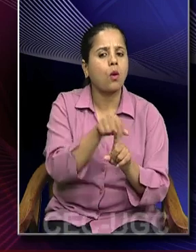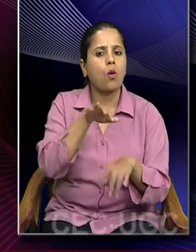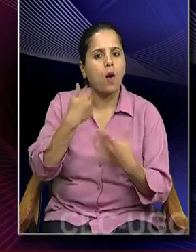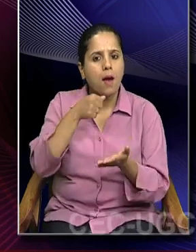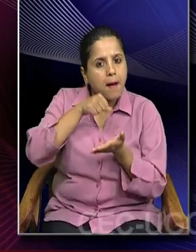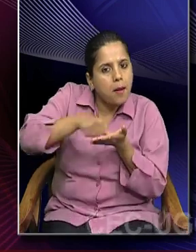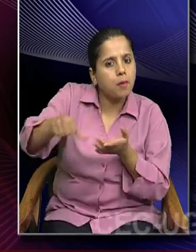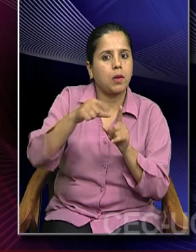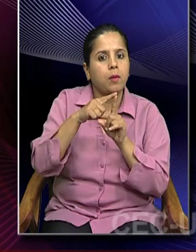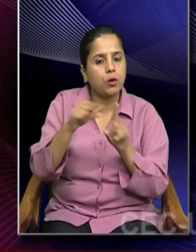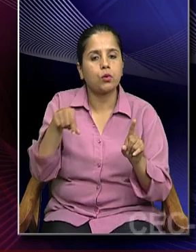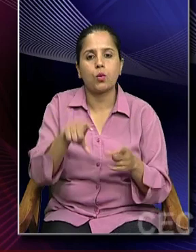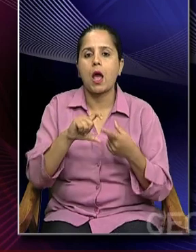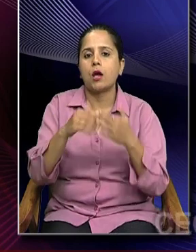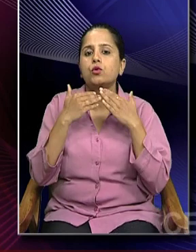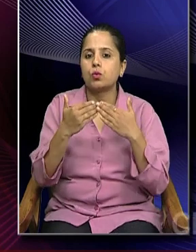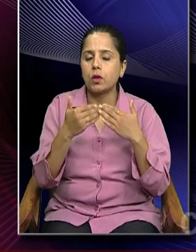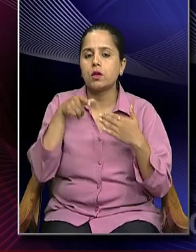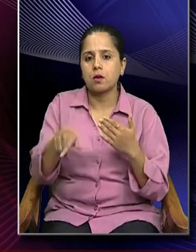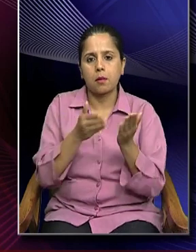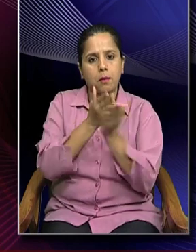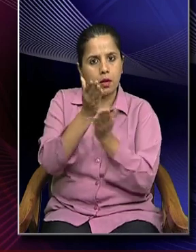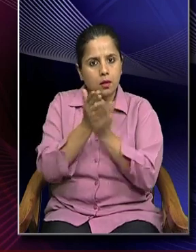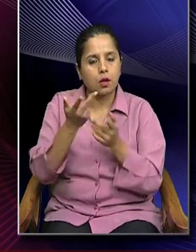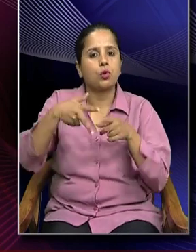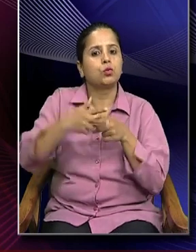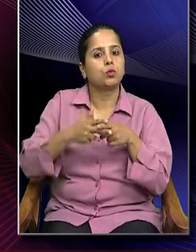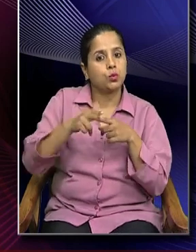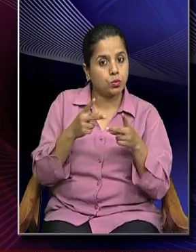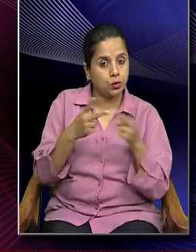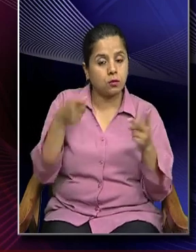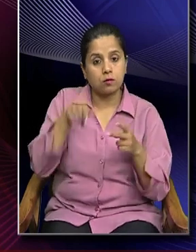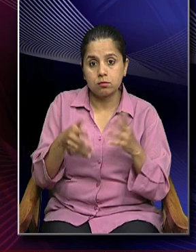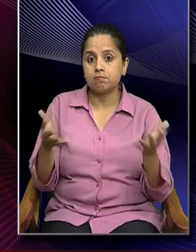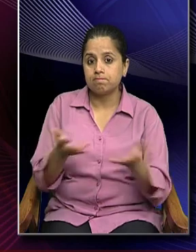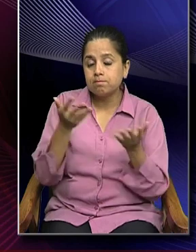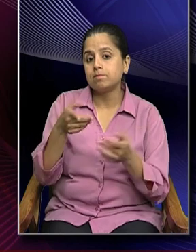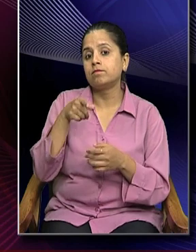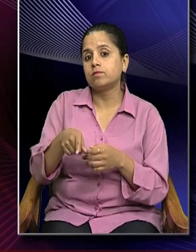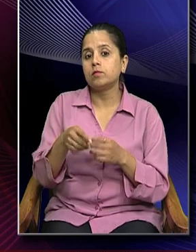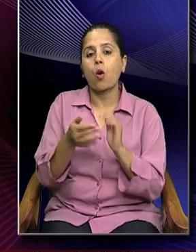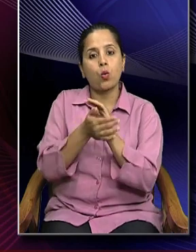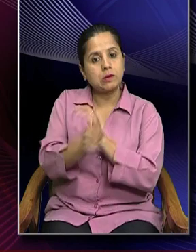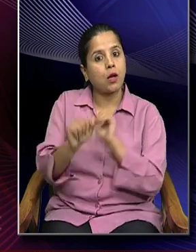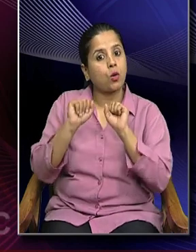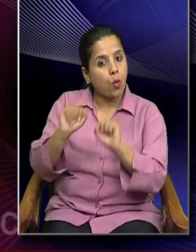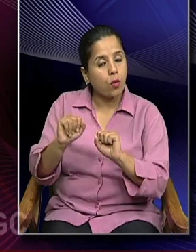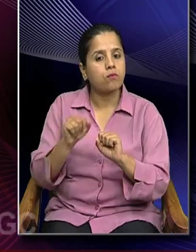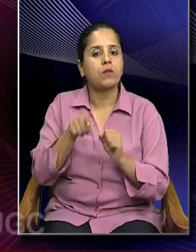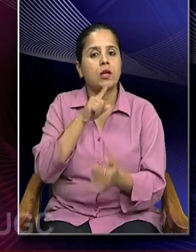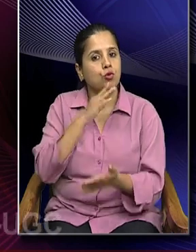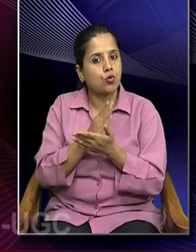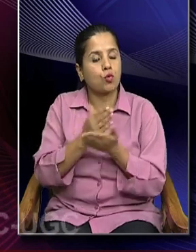implement the educational methods and the tools that fosters these skills and ensuring